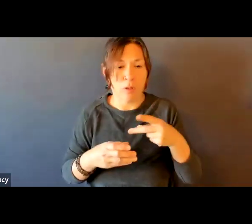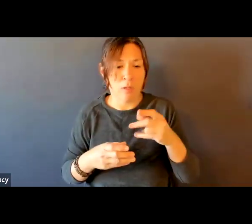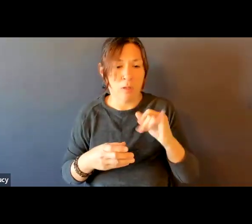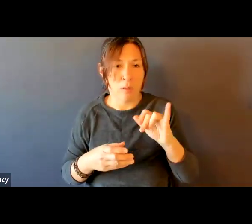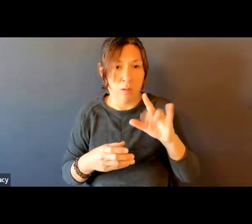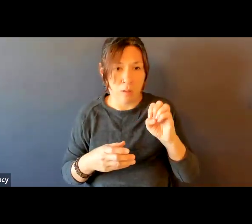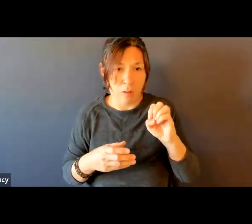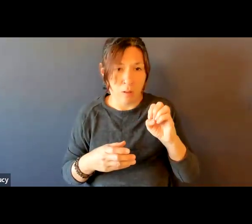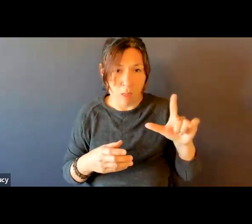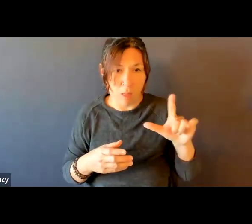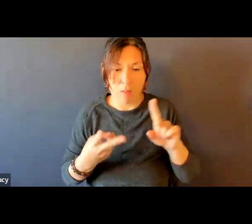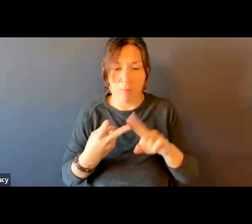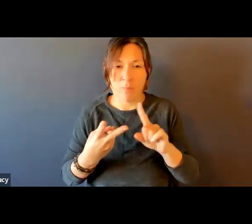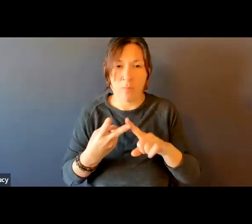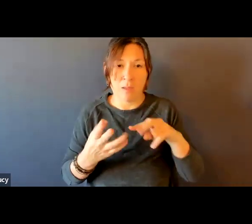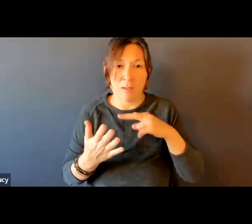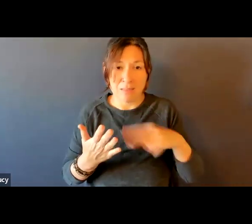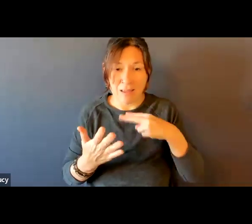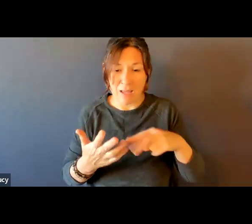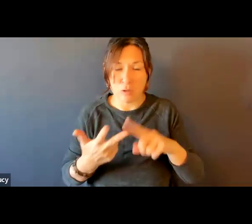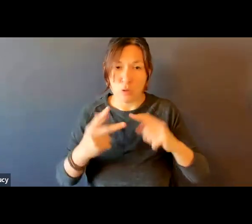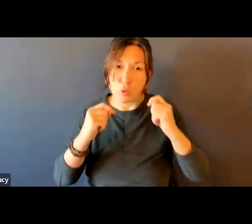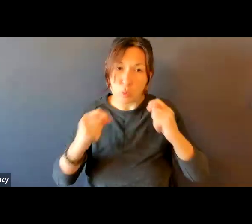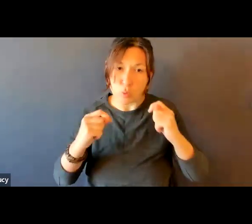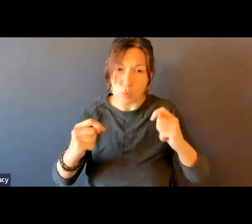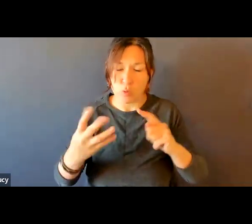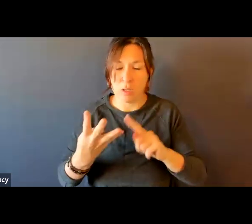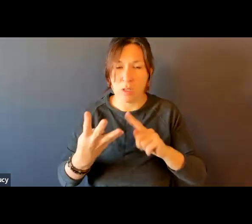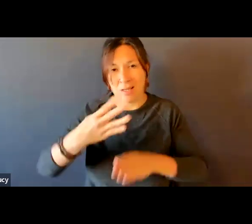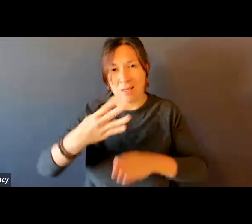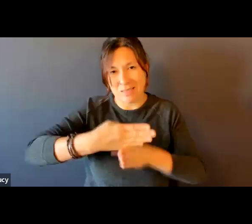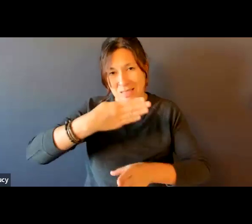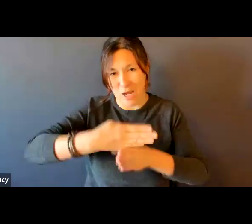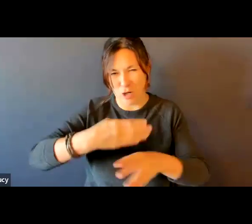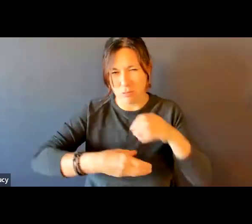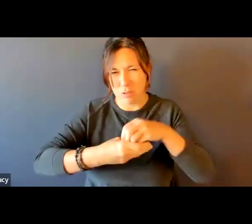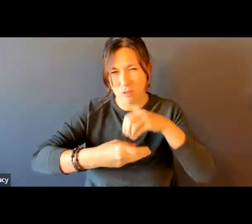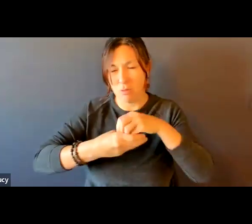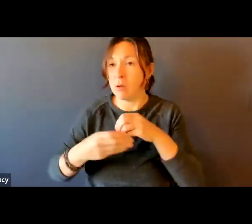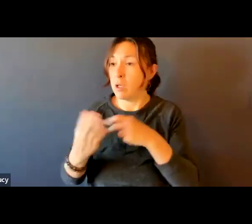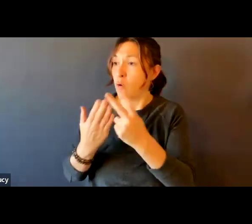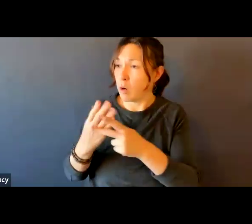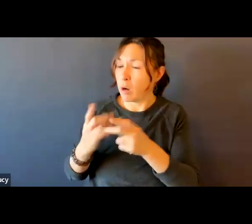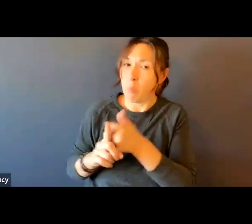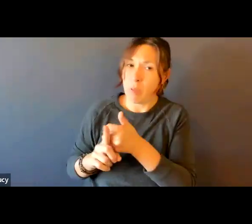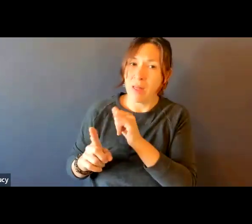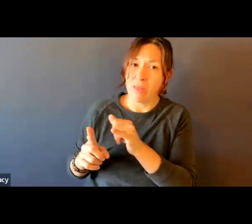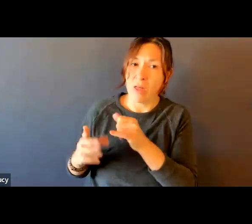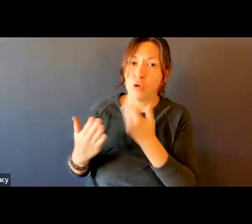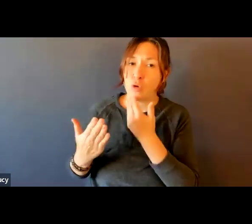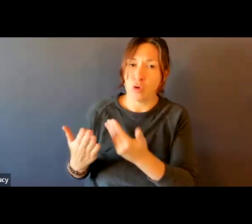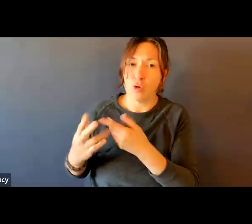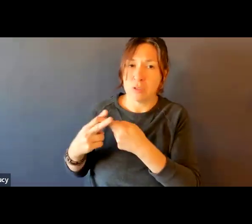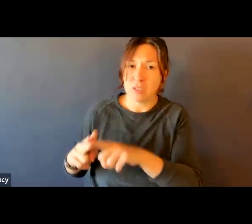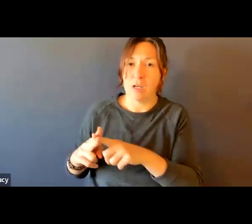dance, tutoring, and indoor soccer. For beginners, the program serves as a gateway to understanding the basics of